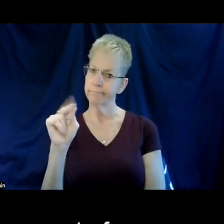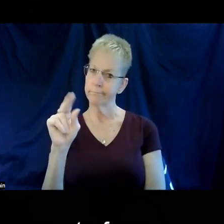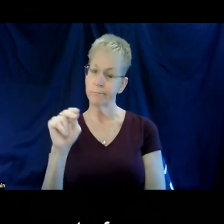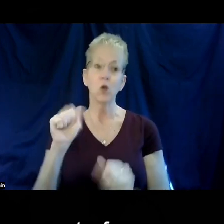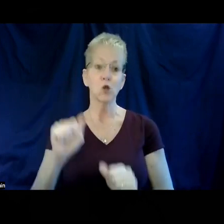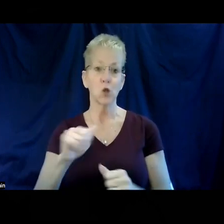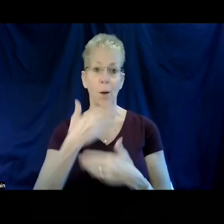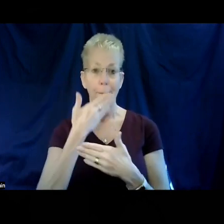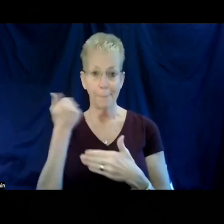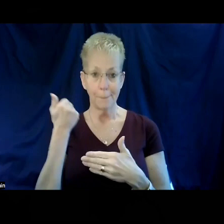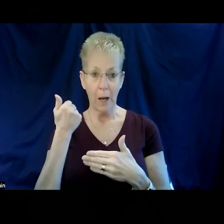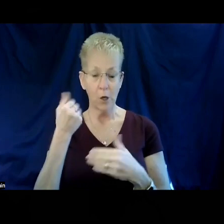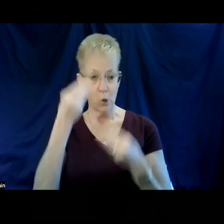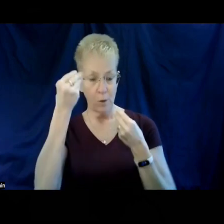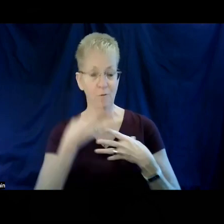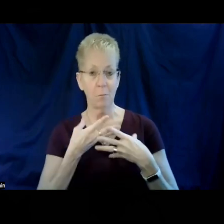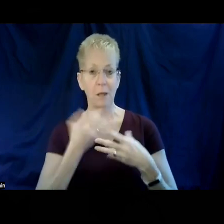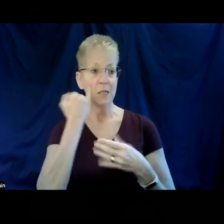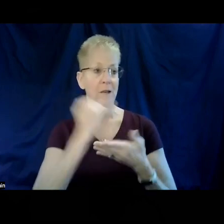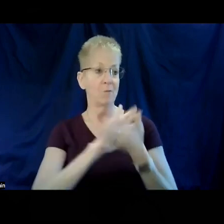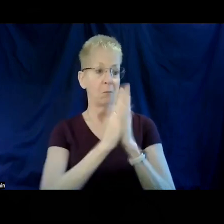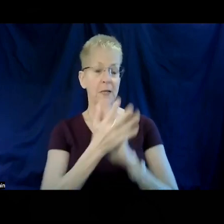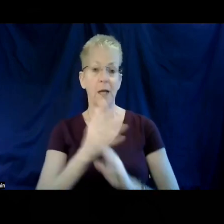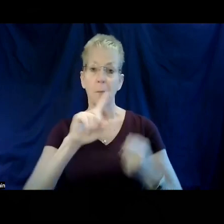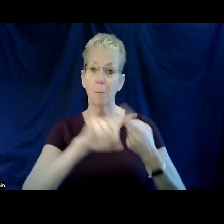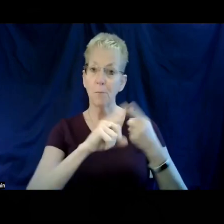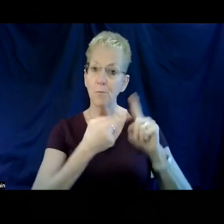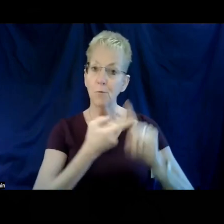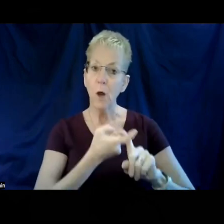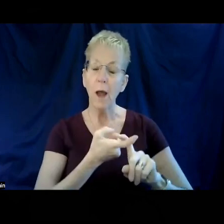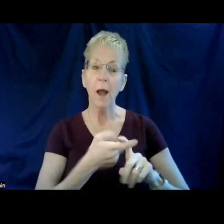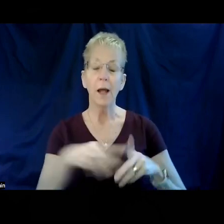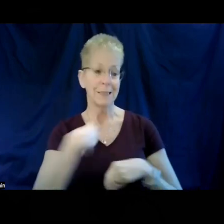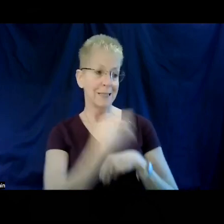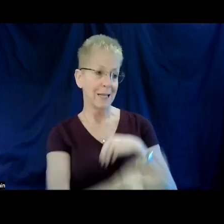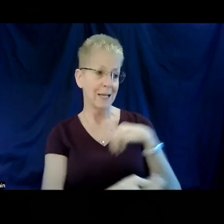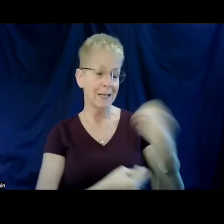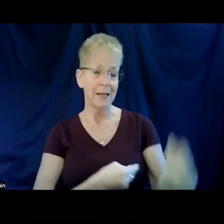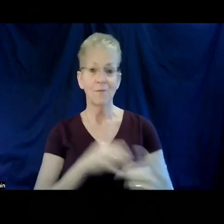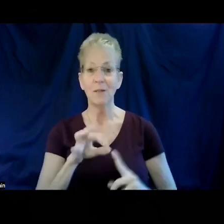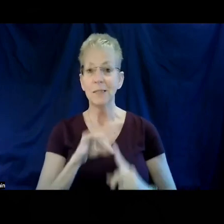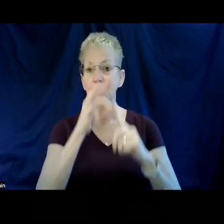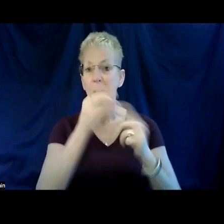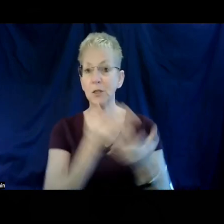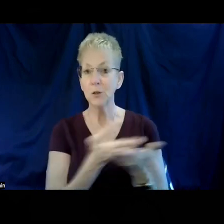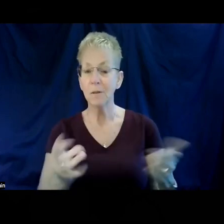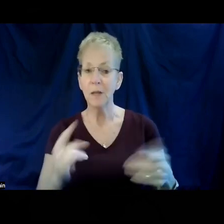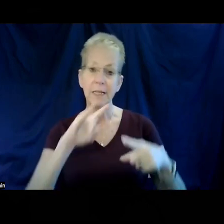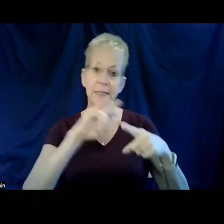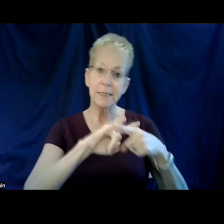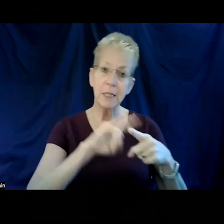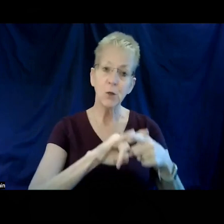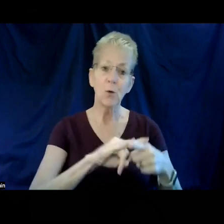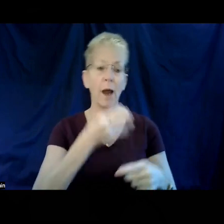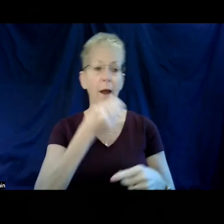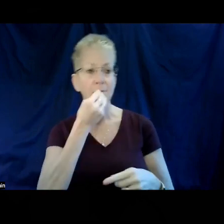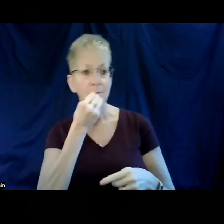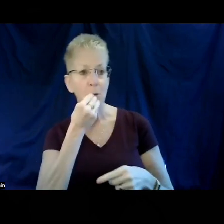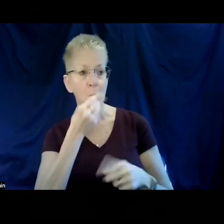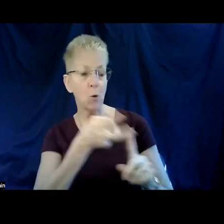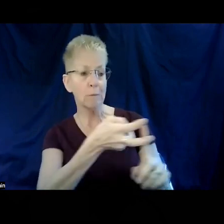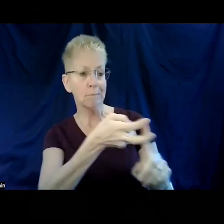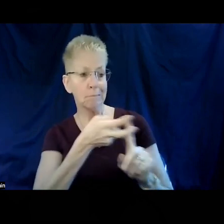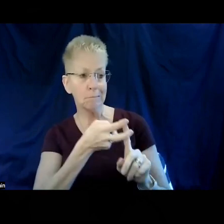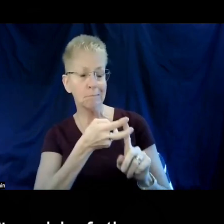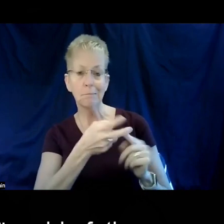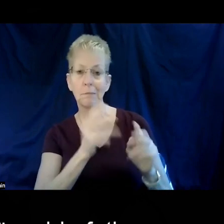prisoner, giving him favors, cigarettes and special food, and getting them to talk, because they would often